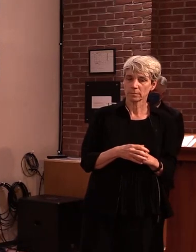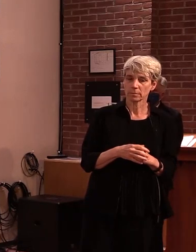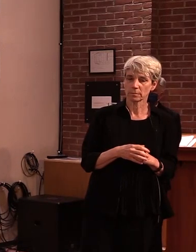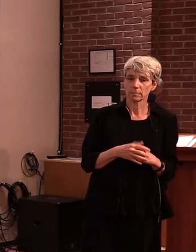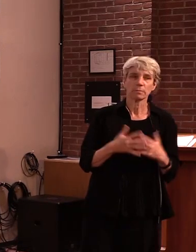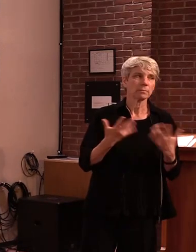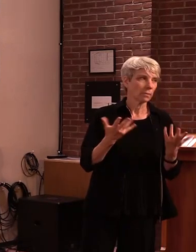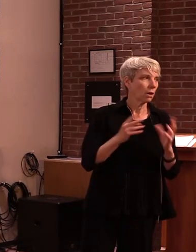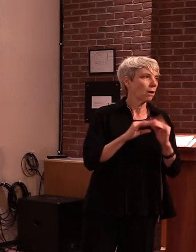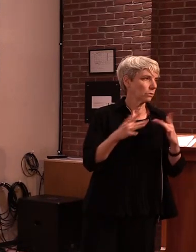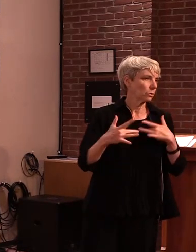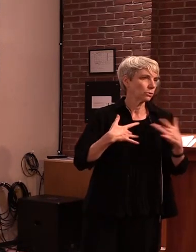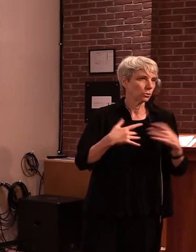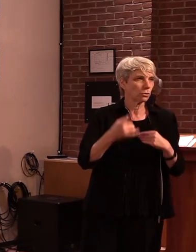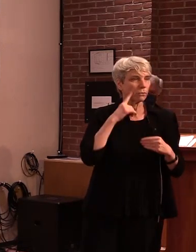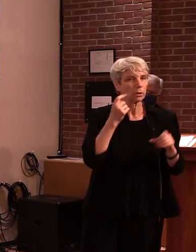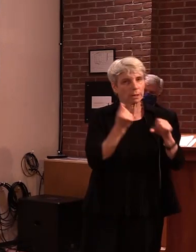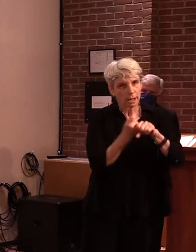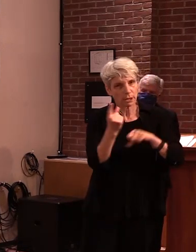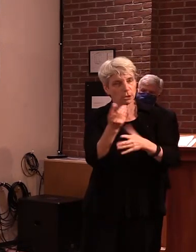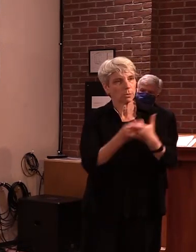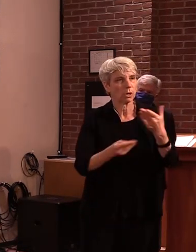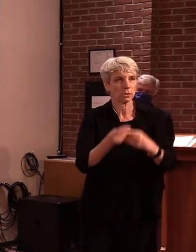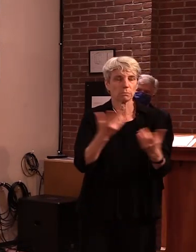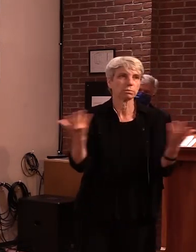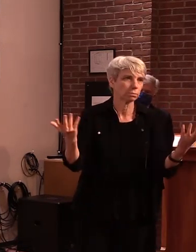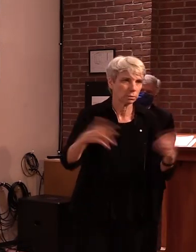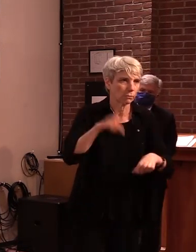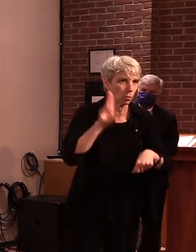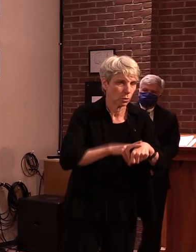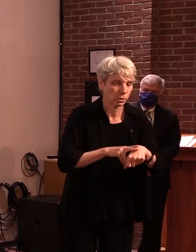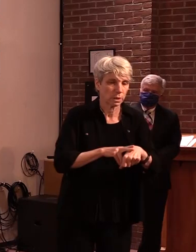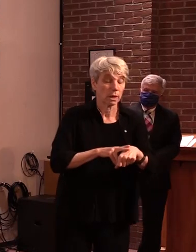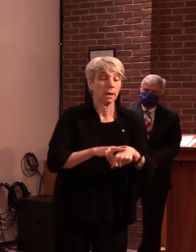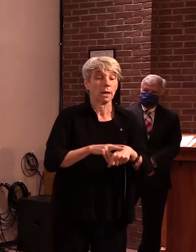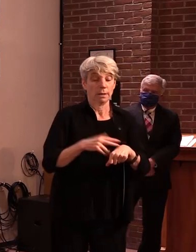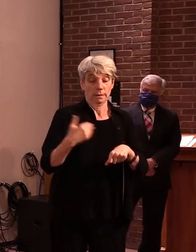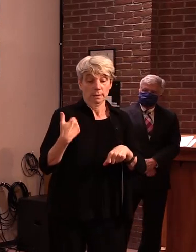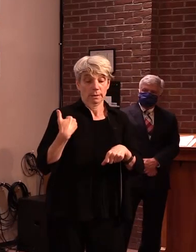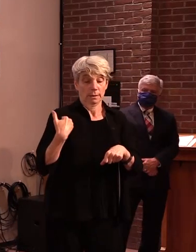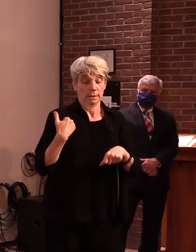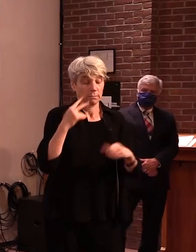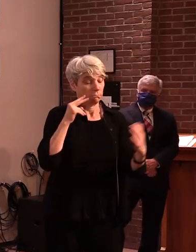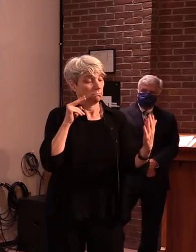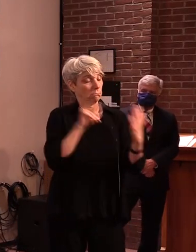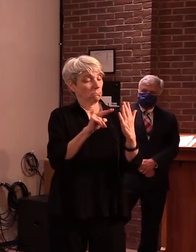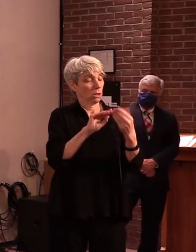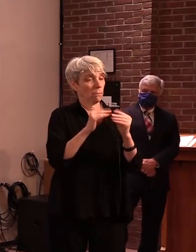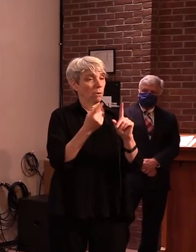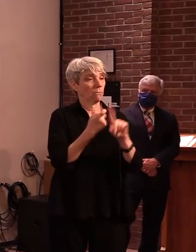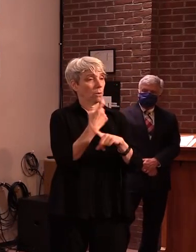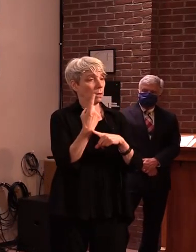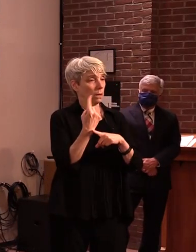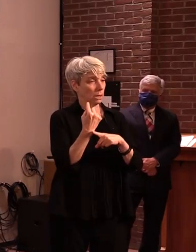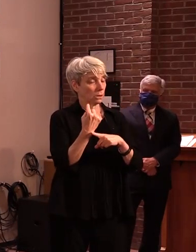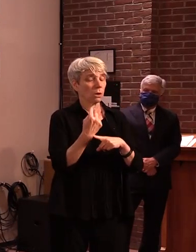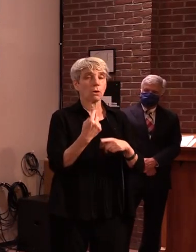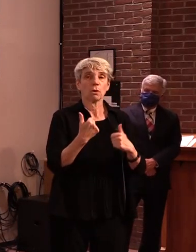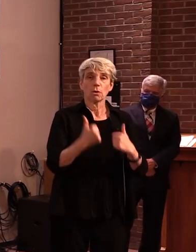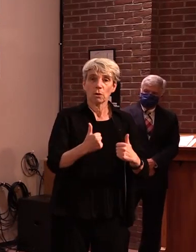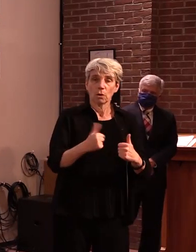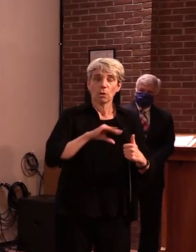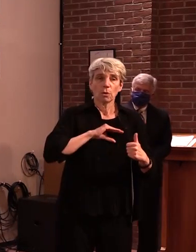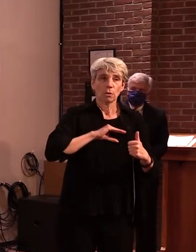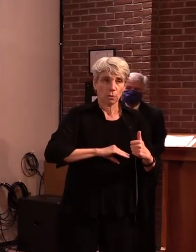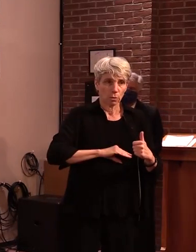next year's budget. We were pleasantly surprised by seeing some of the numbers coming in from last